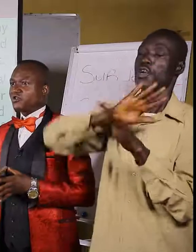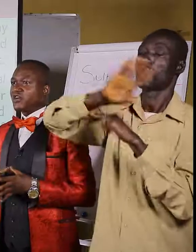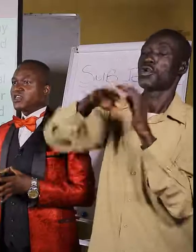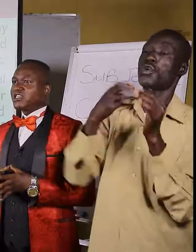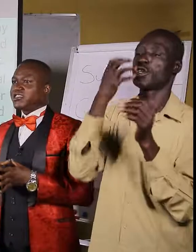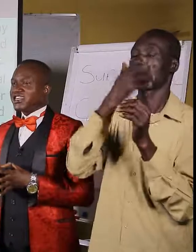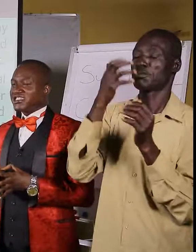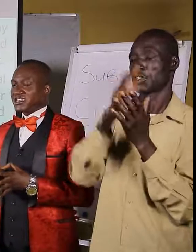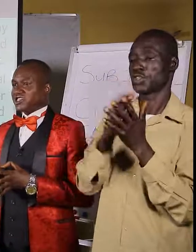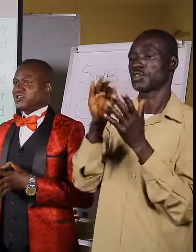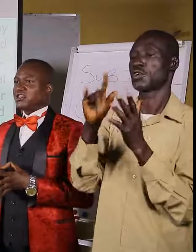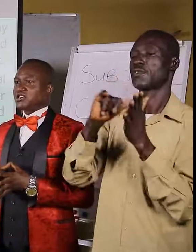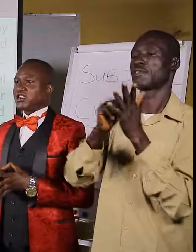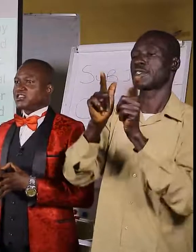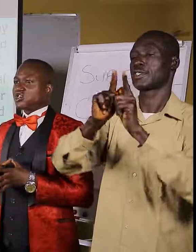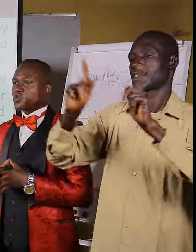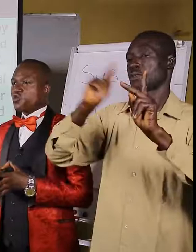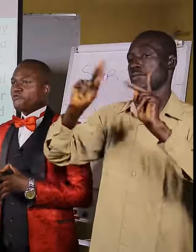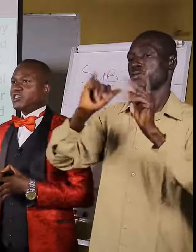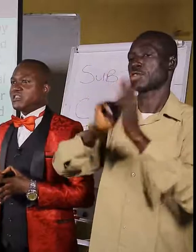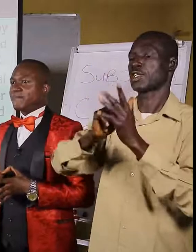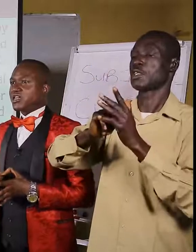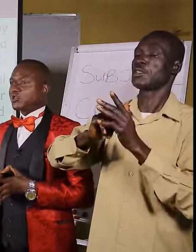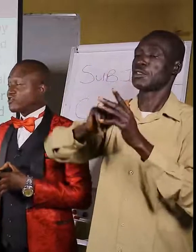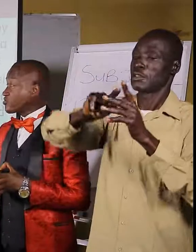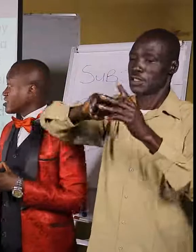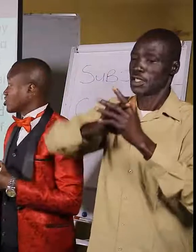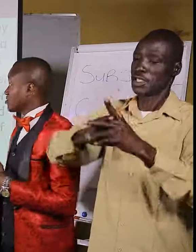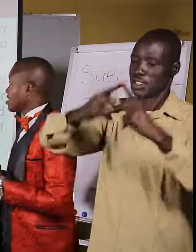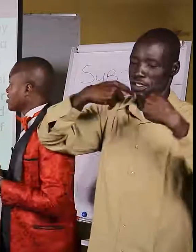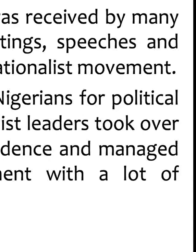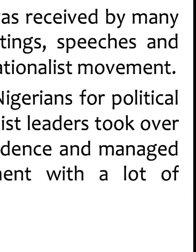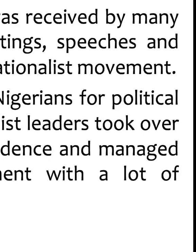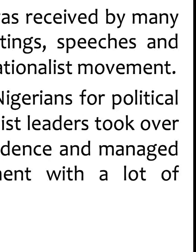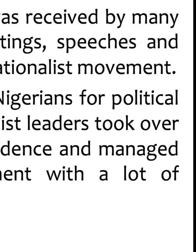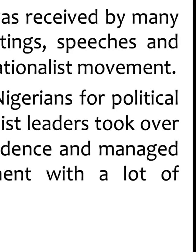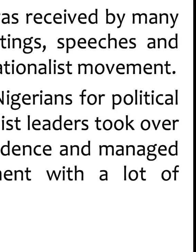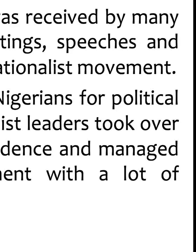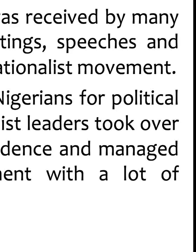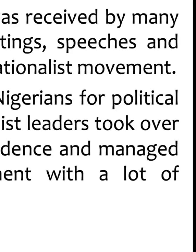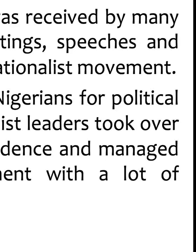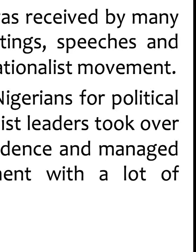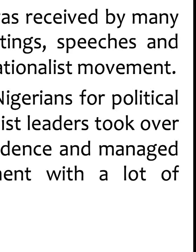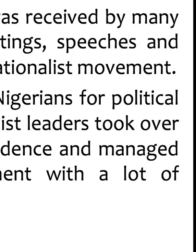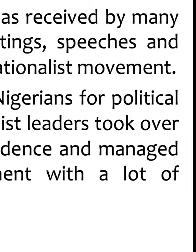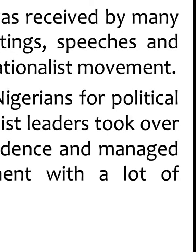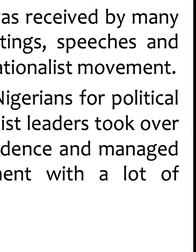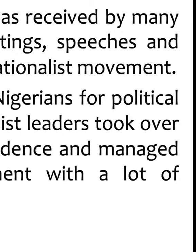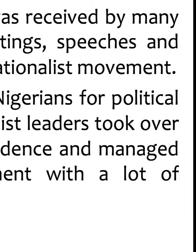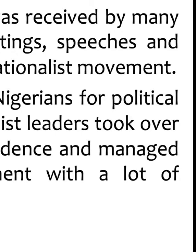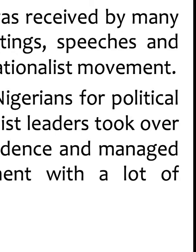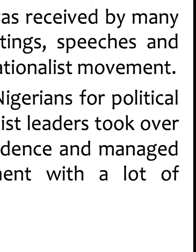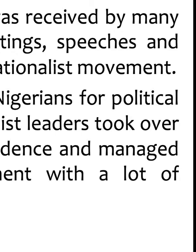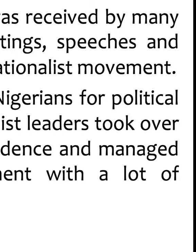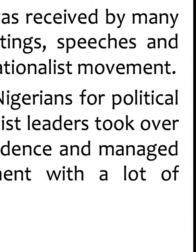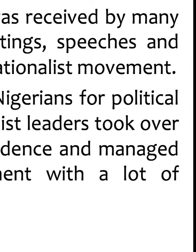speeches of this great nationalist that struggled for the independence of this great nation. Three, nationalism prepared Nigerians for political